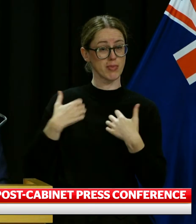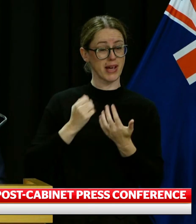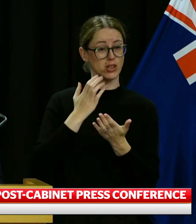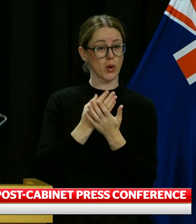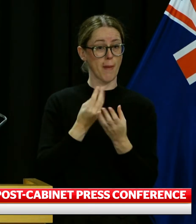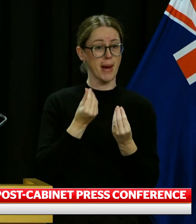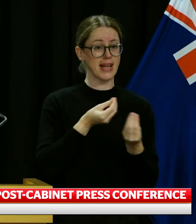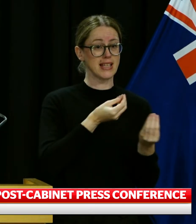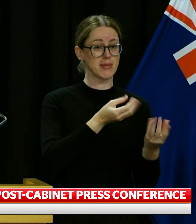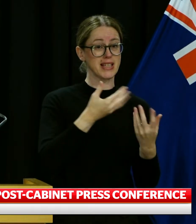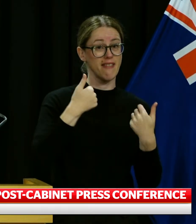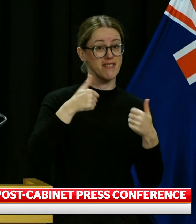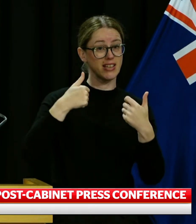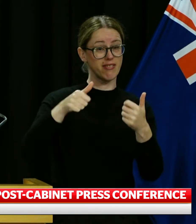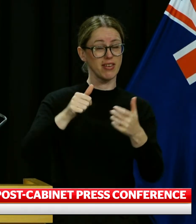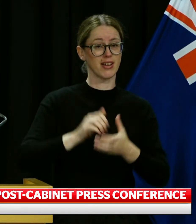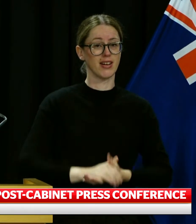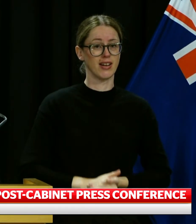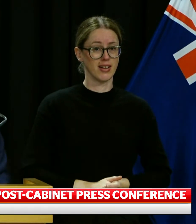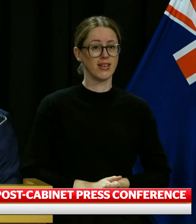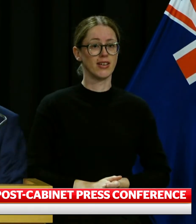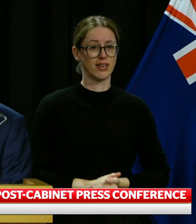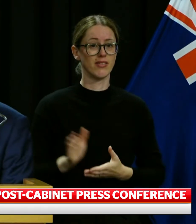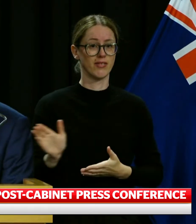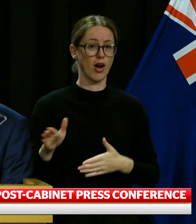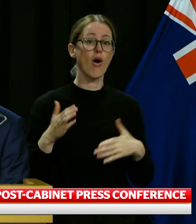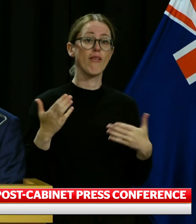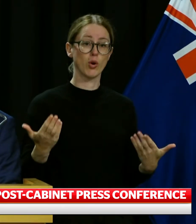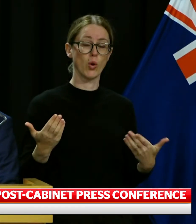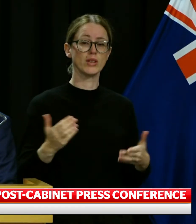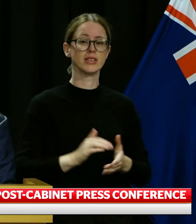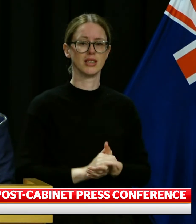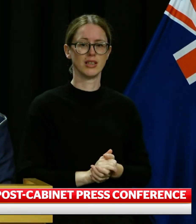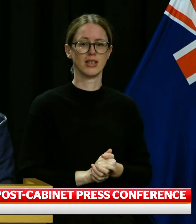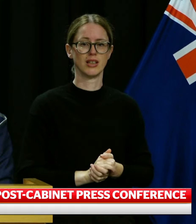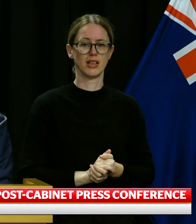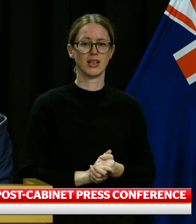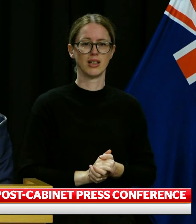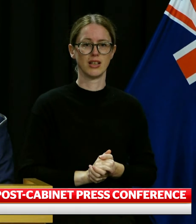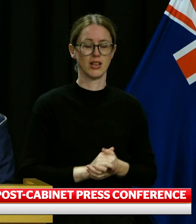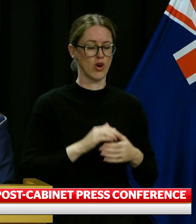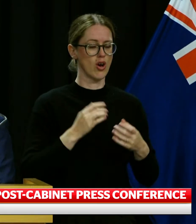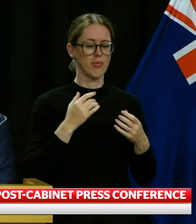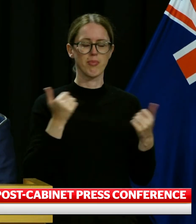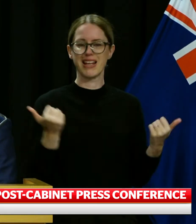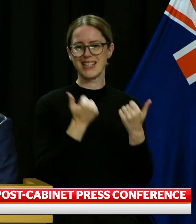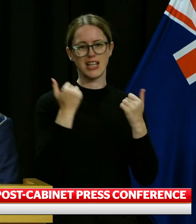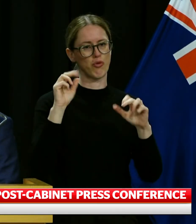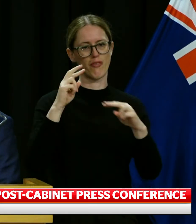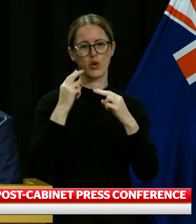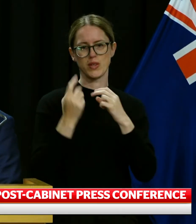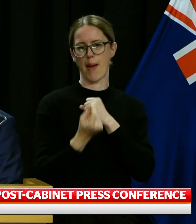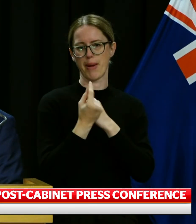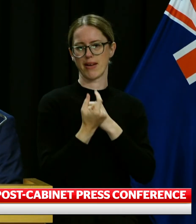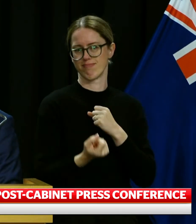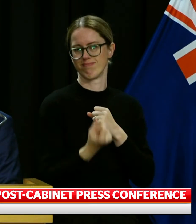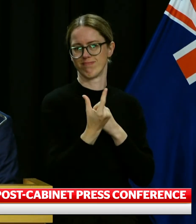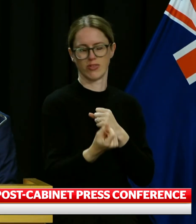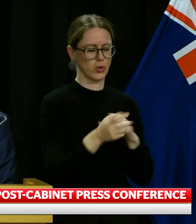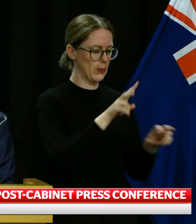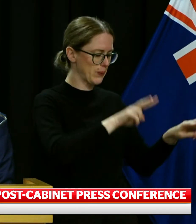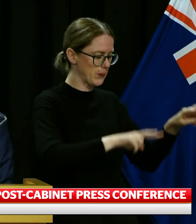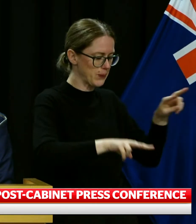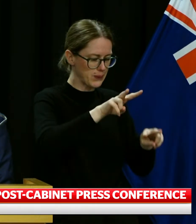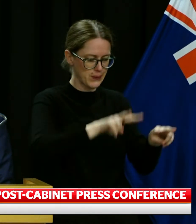what you spend is effective. Of course, there are actually quite a few evaluations and value for money reviews that get done from time to time across